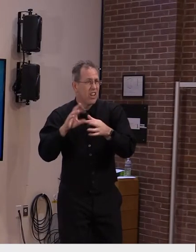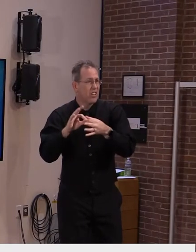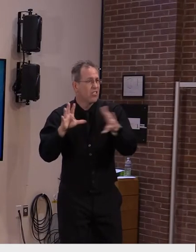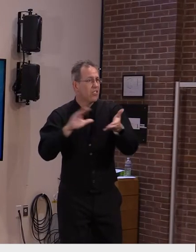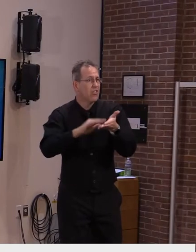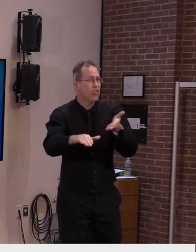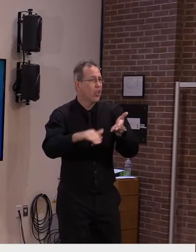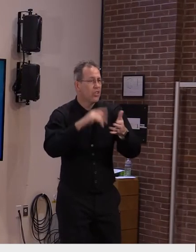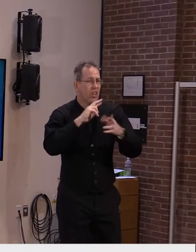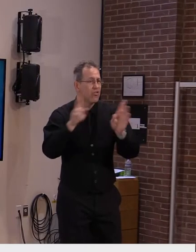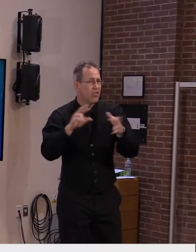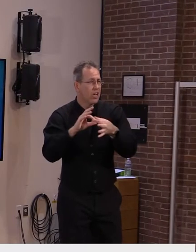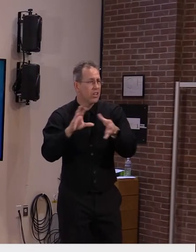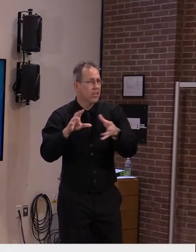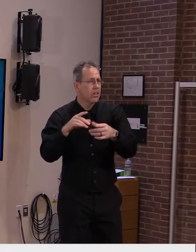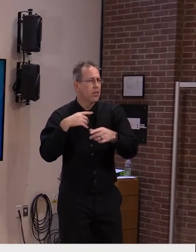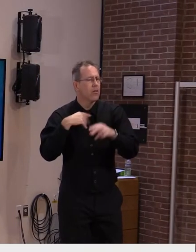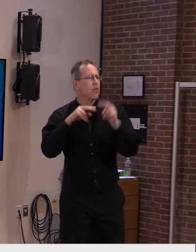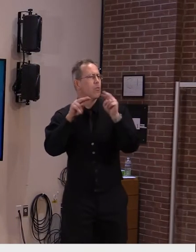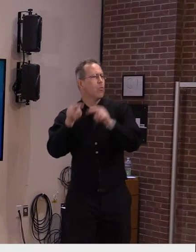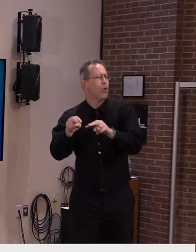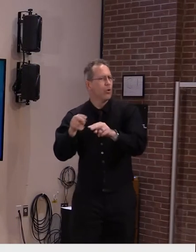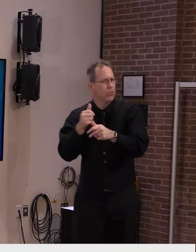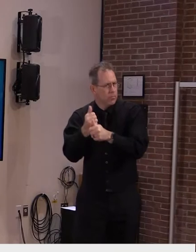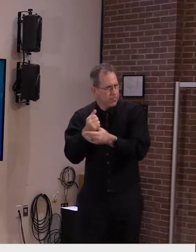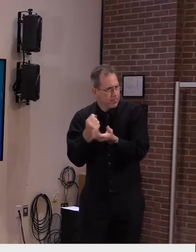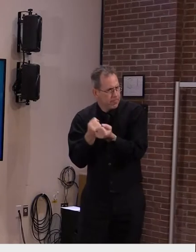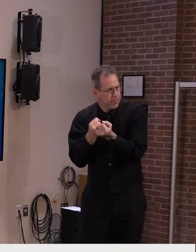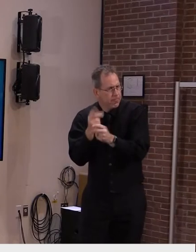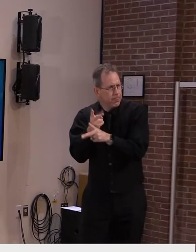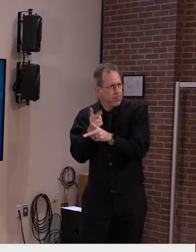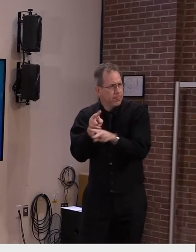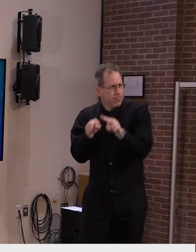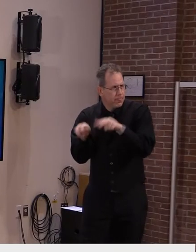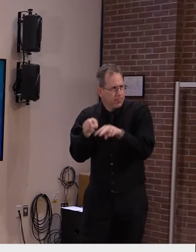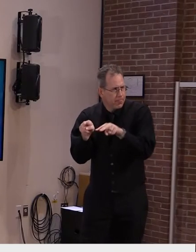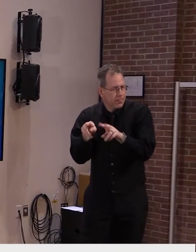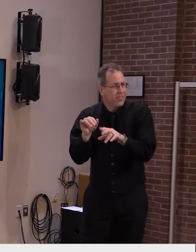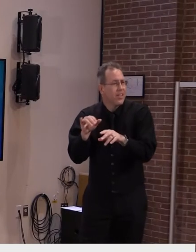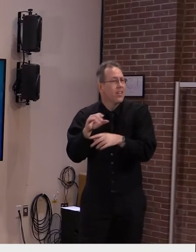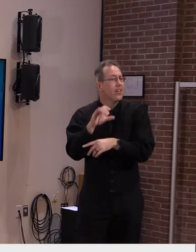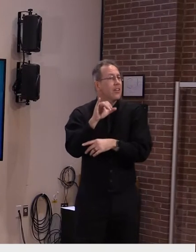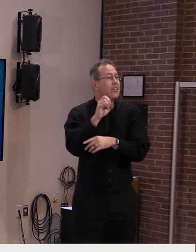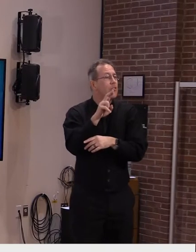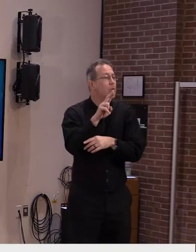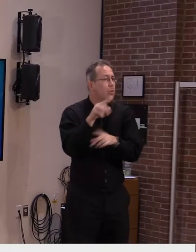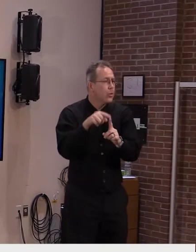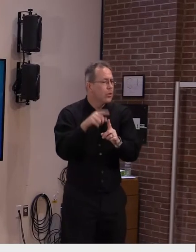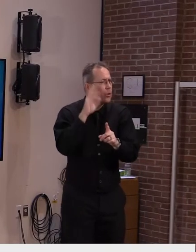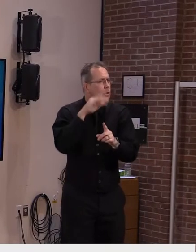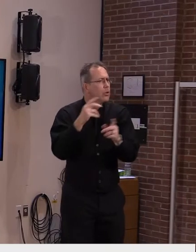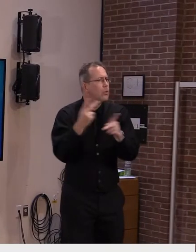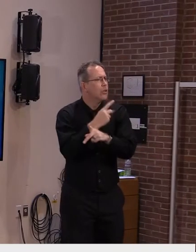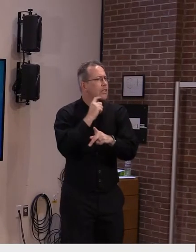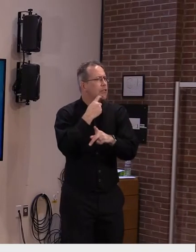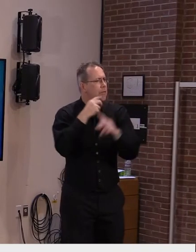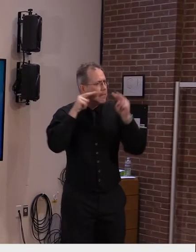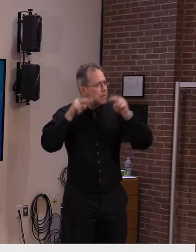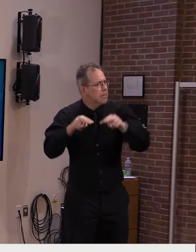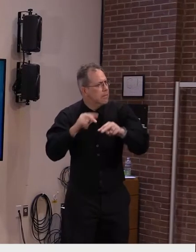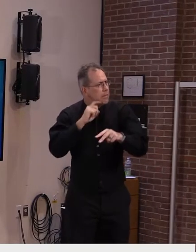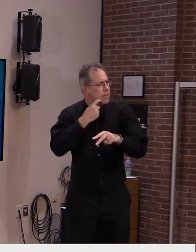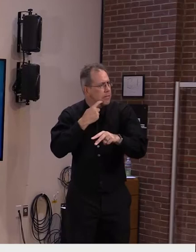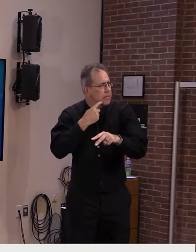that take in terms of personnel, looking at various options? So we have been in contact with